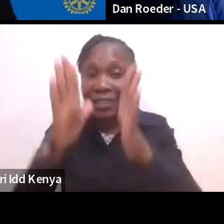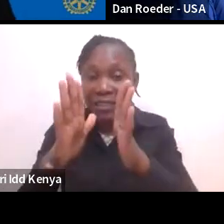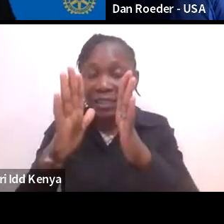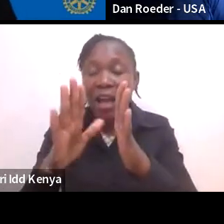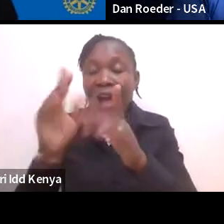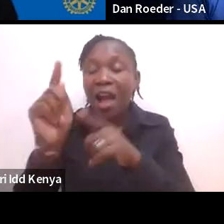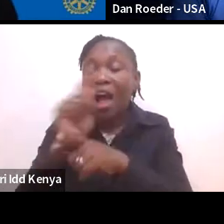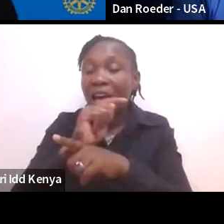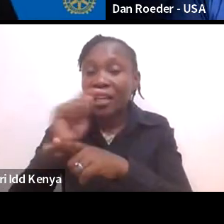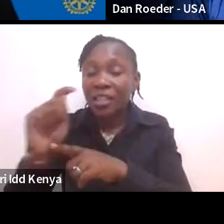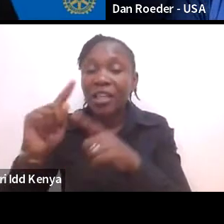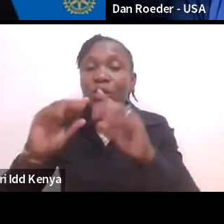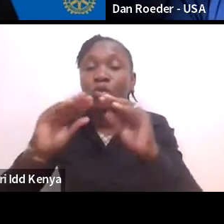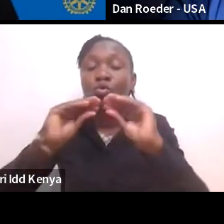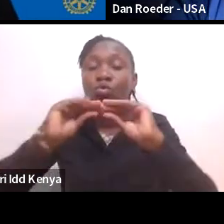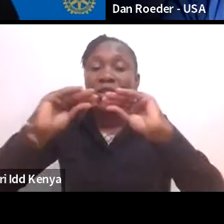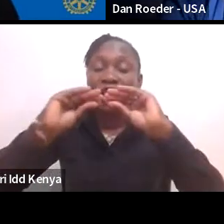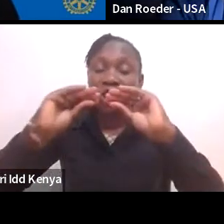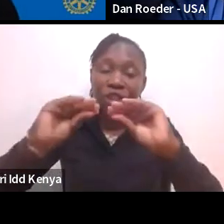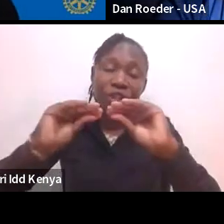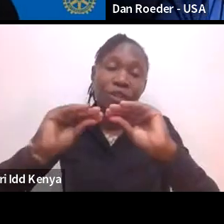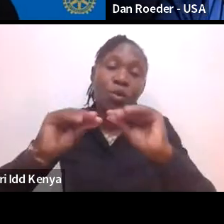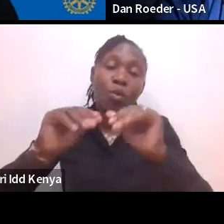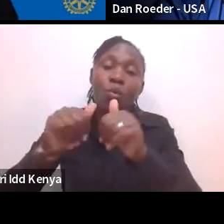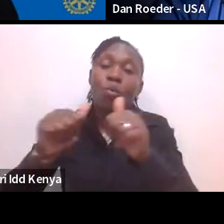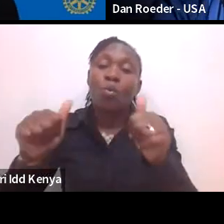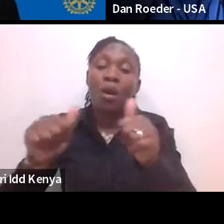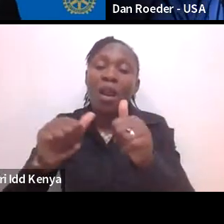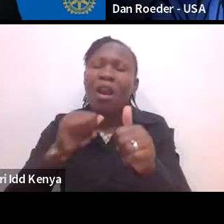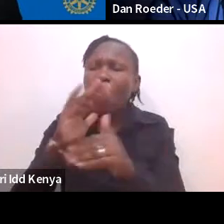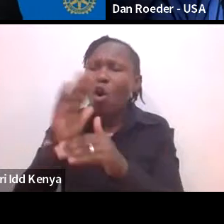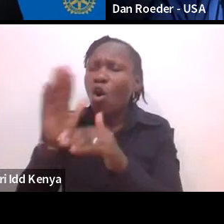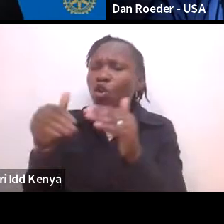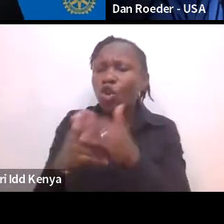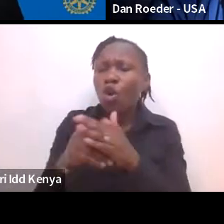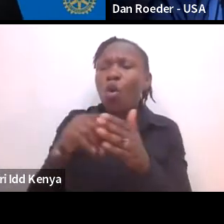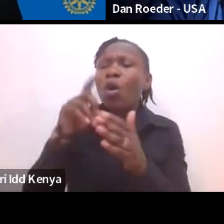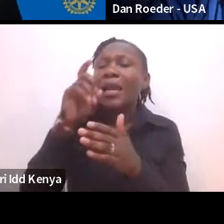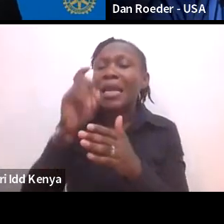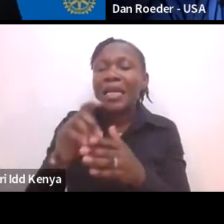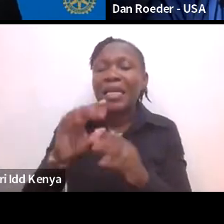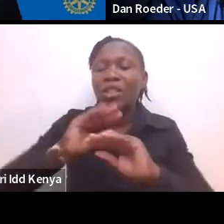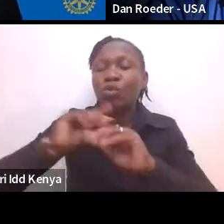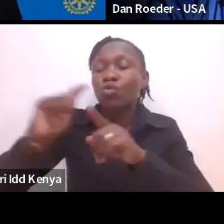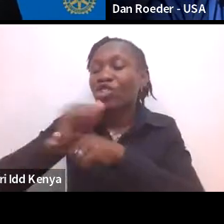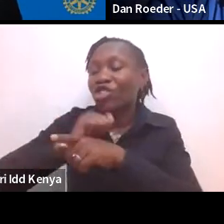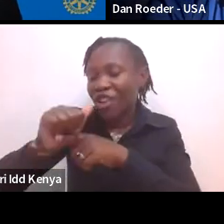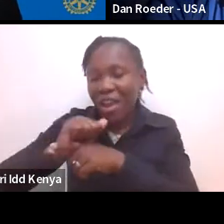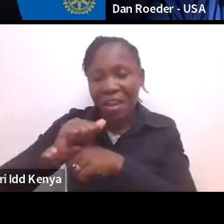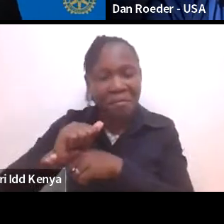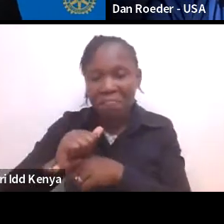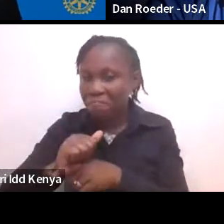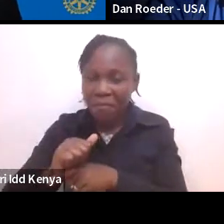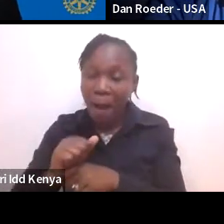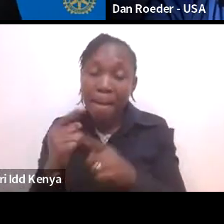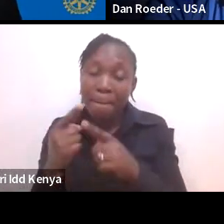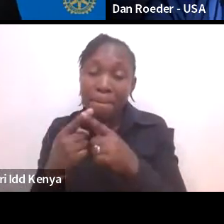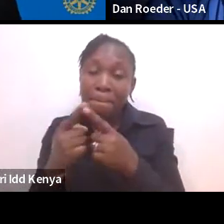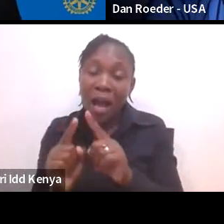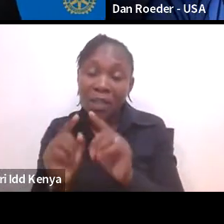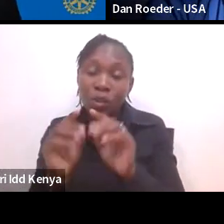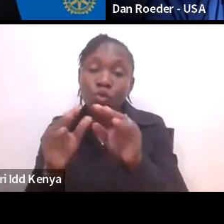teach students with disabilities. It might not be everyone that needs to be trained in that, but, to